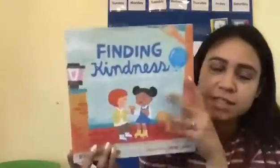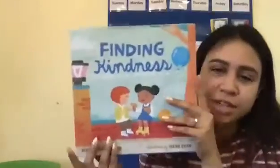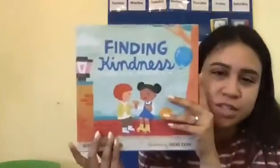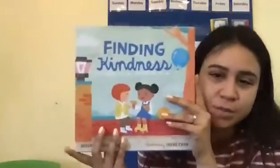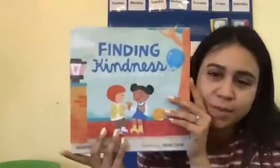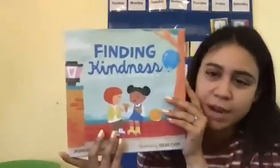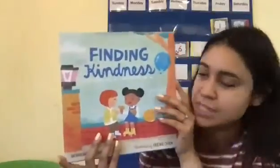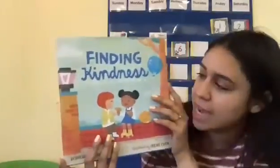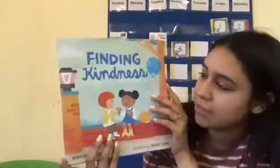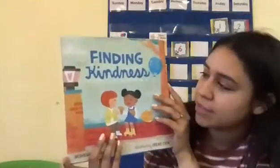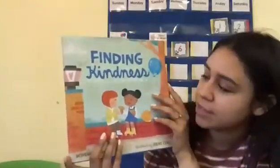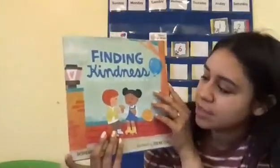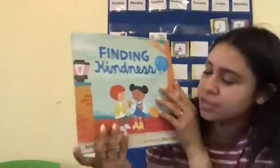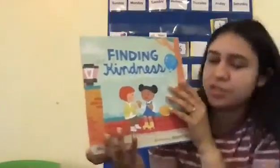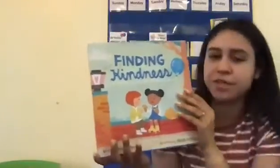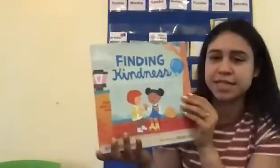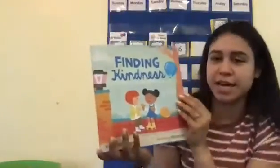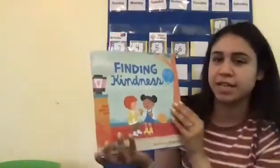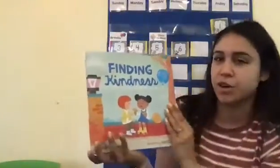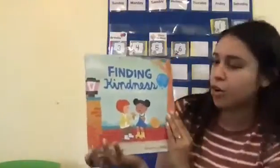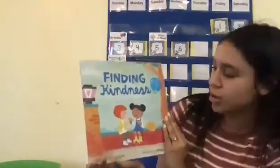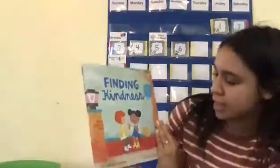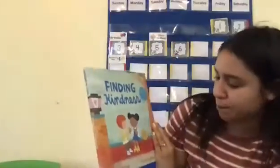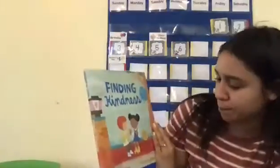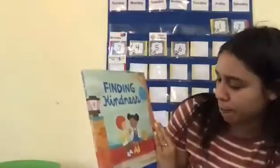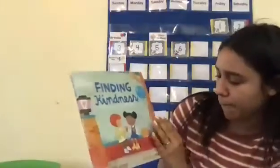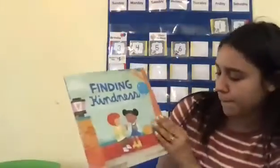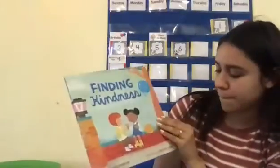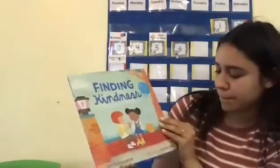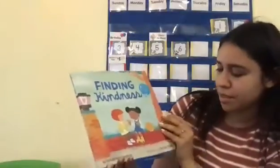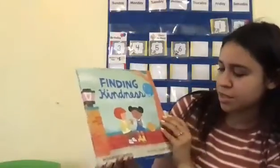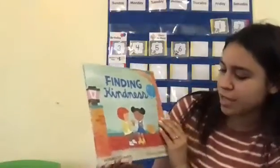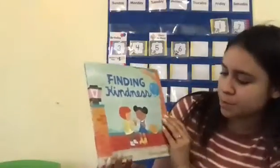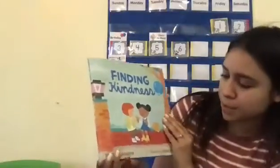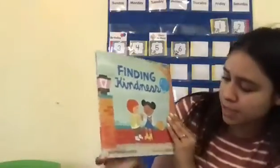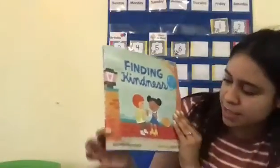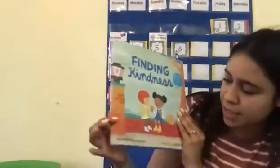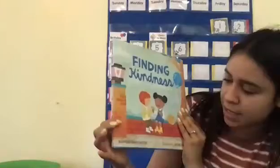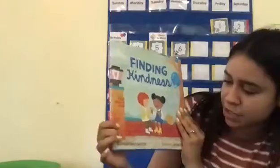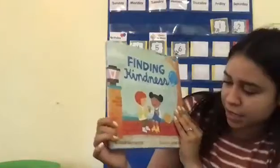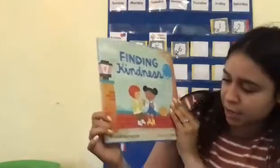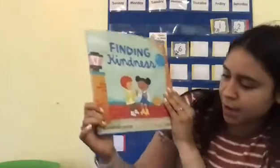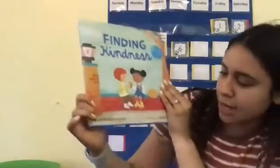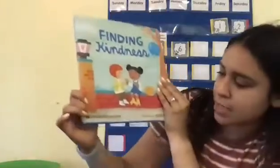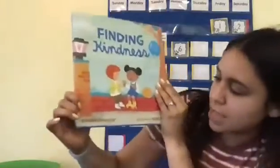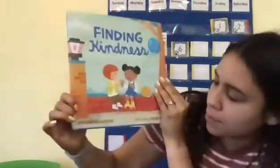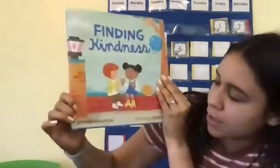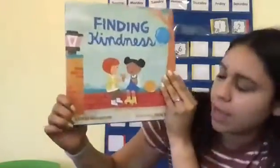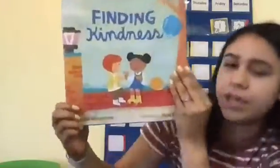good superpower to have, to show friends kindness all the time. So this book is illustrated by Deborah